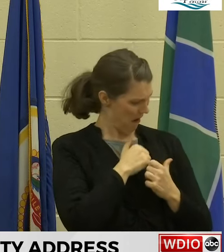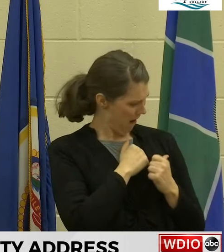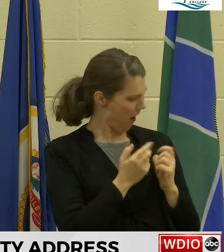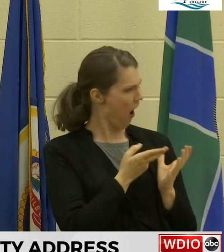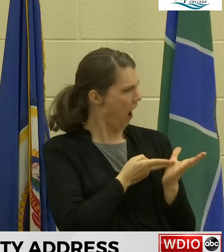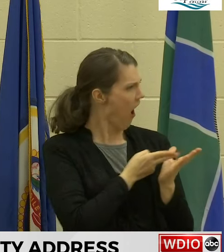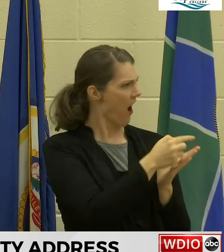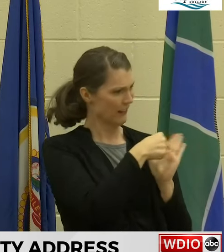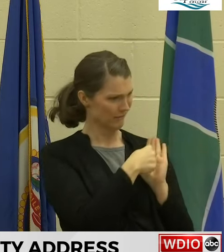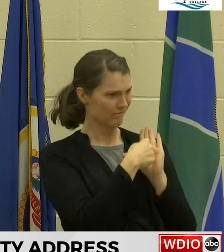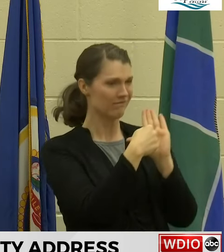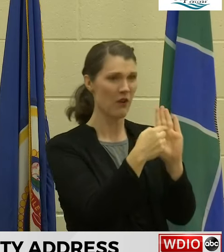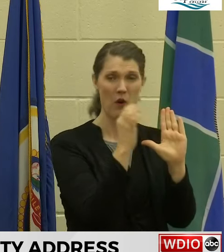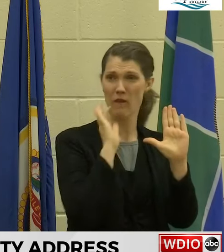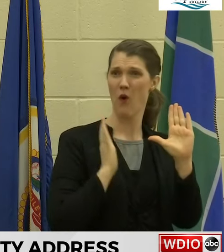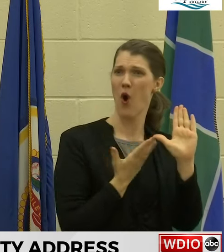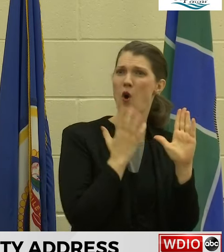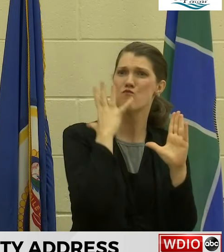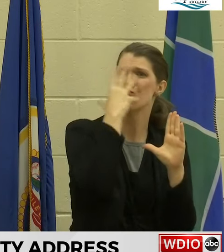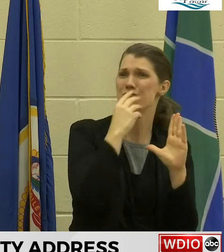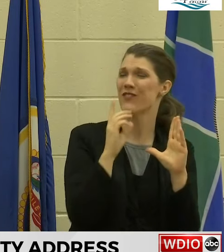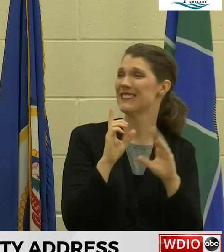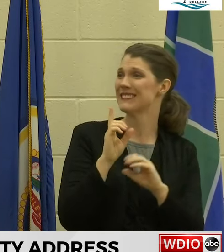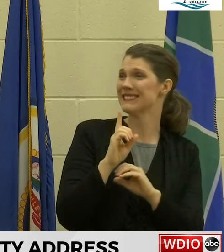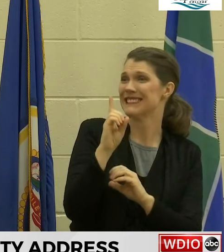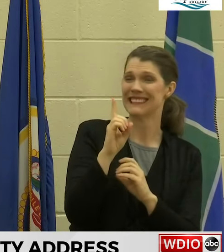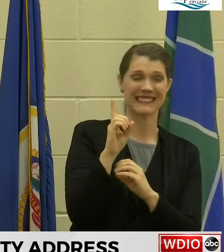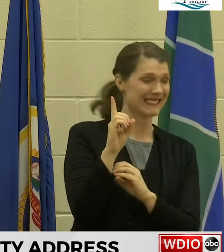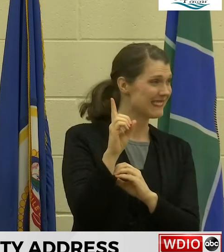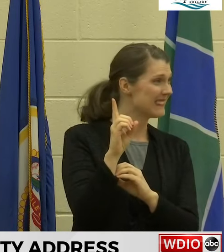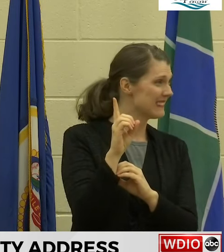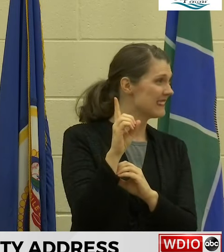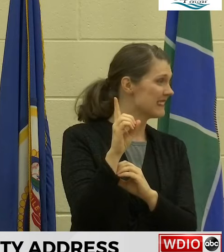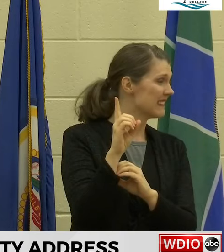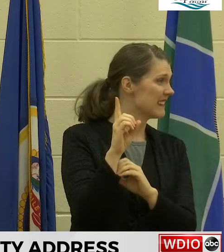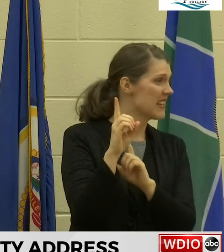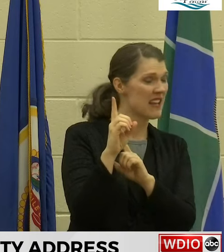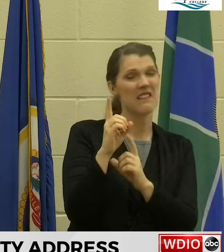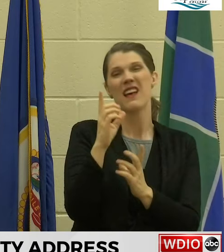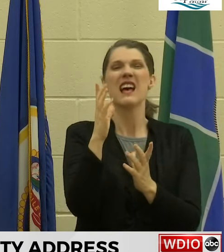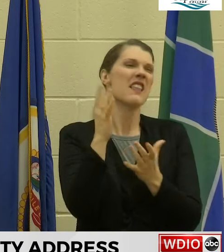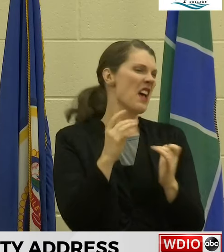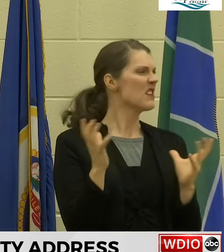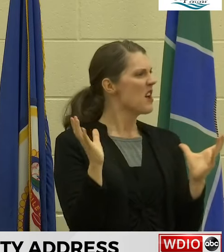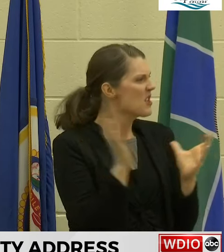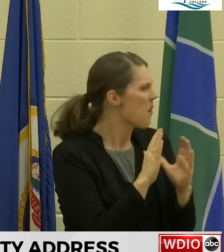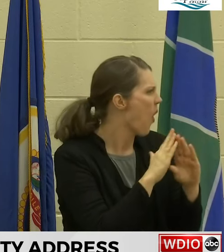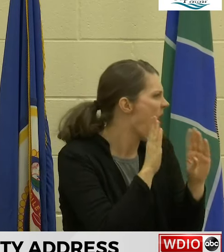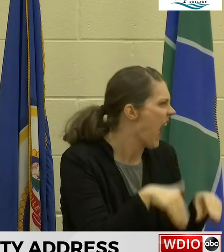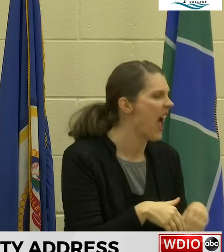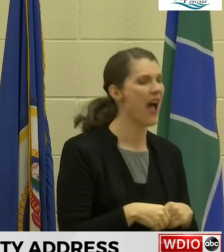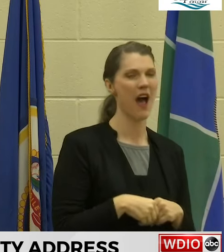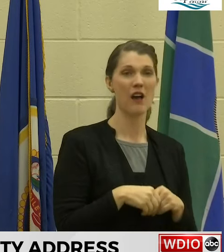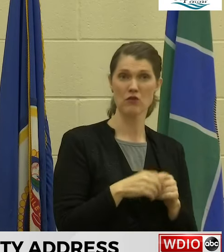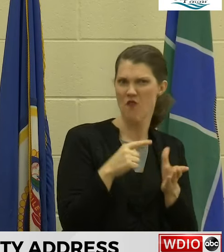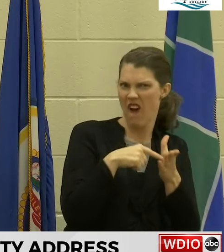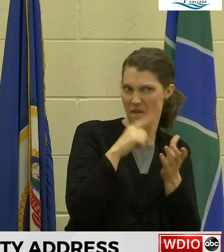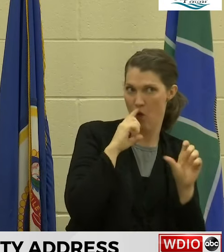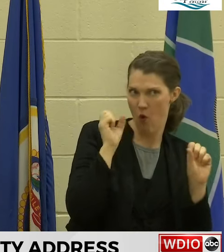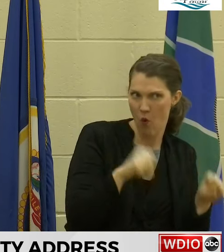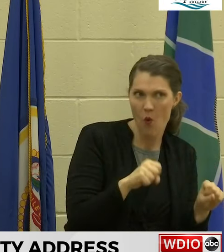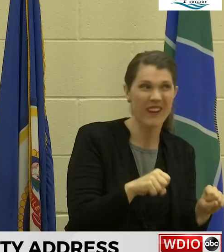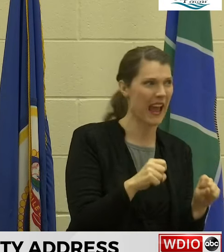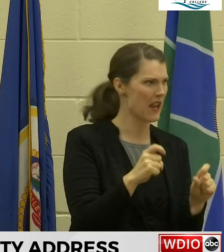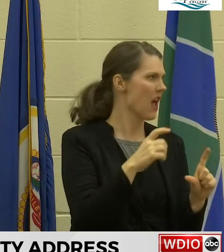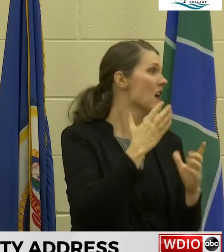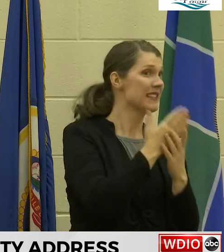depiction of our city. It's got the things I love about Duluth: smaller, more affordable houses, a rich